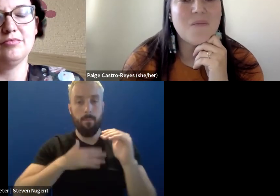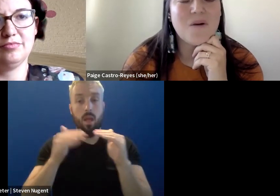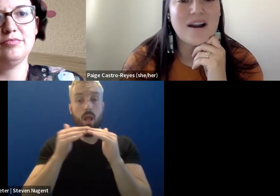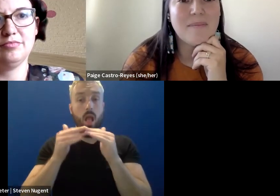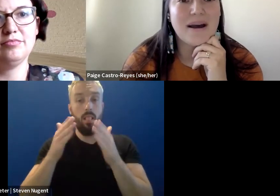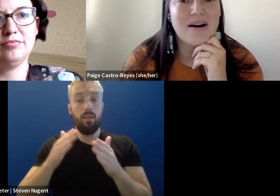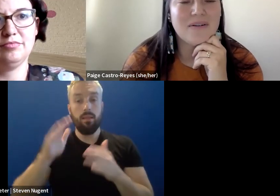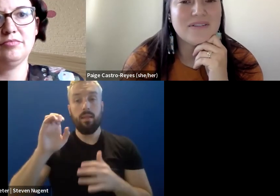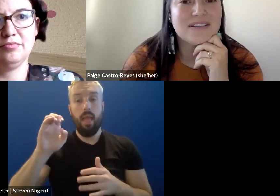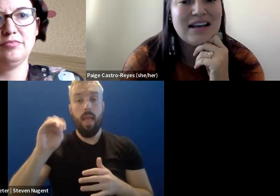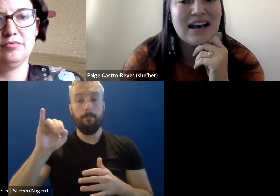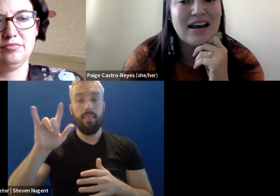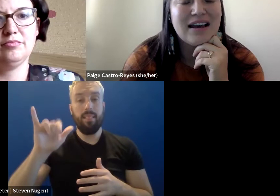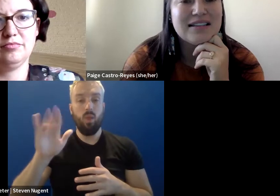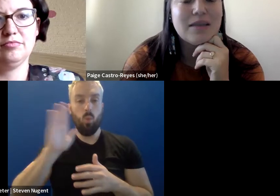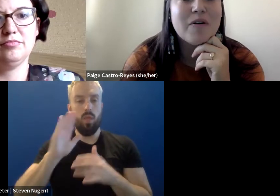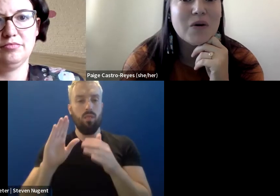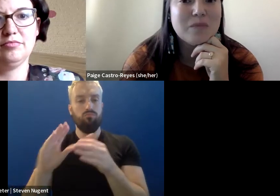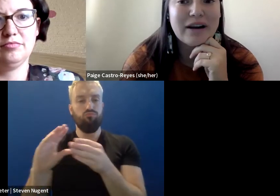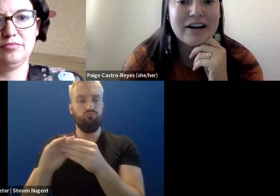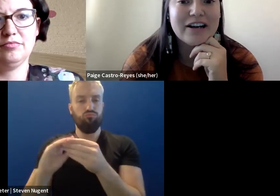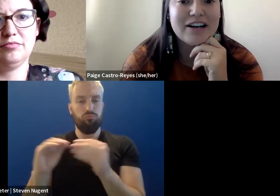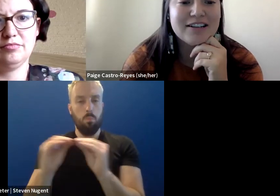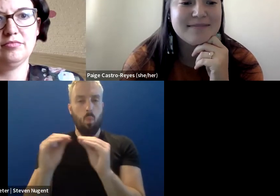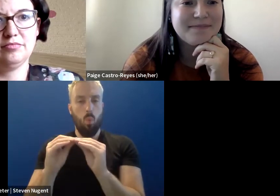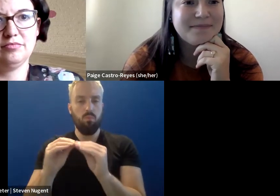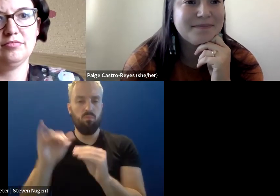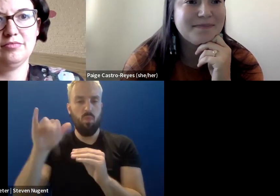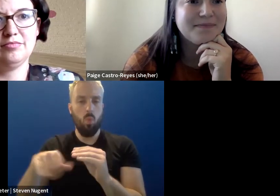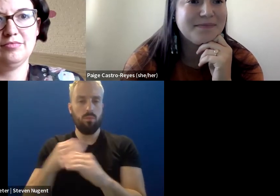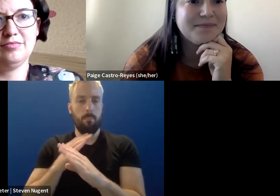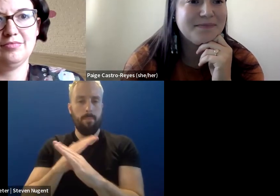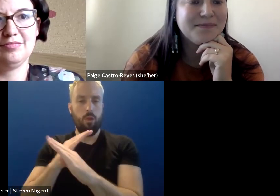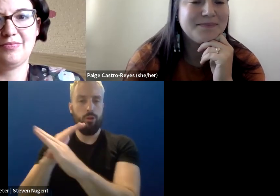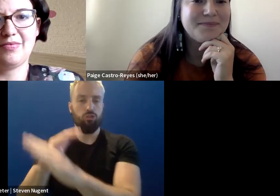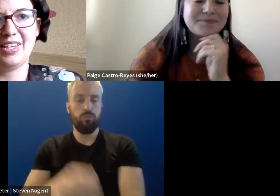talk more about some of those barriers.